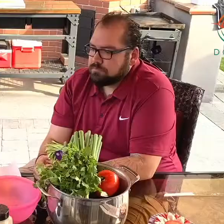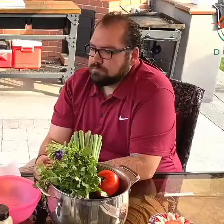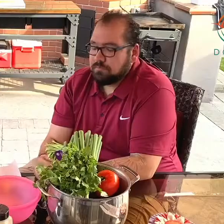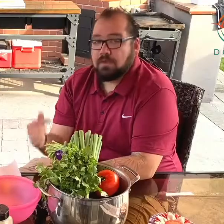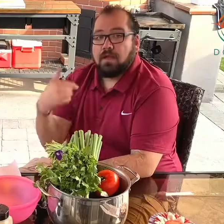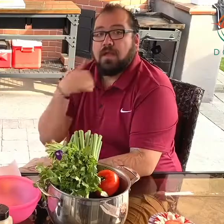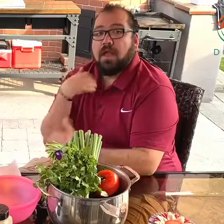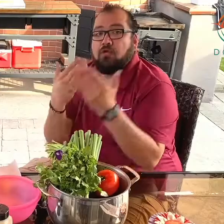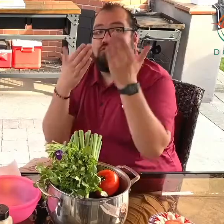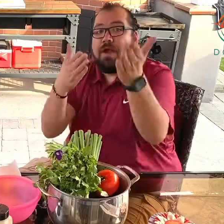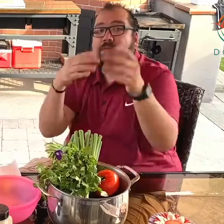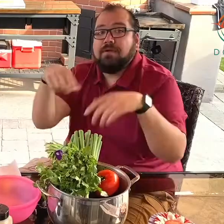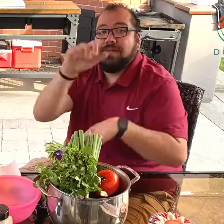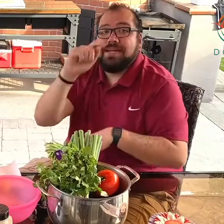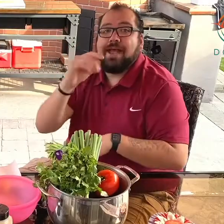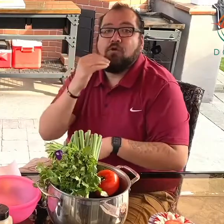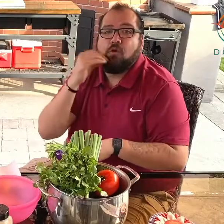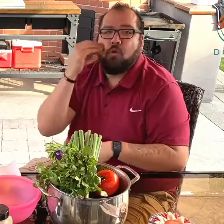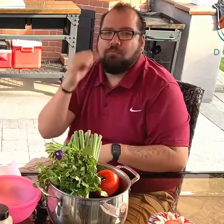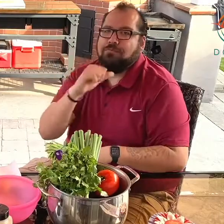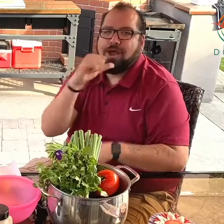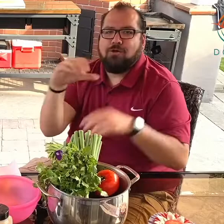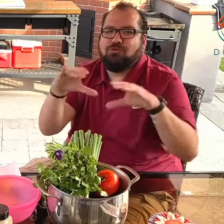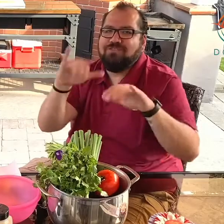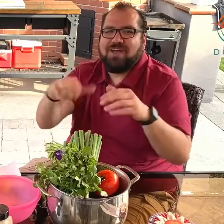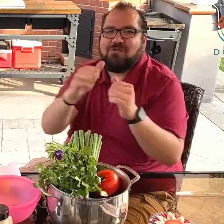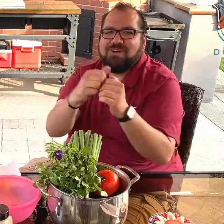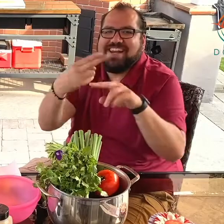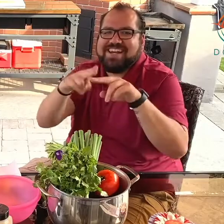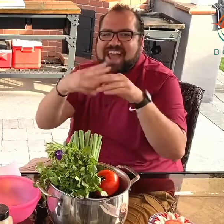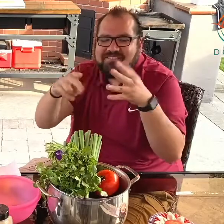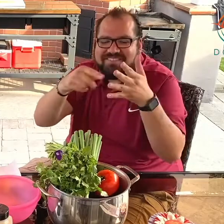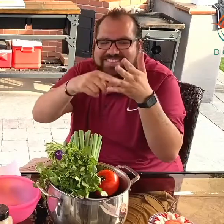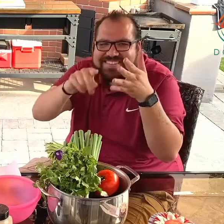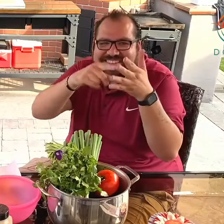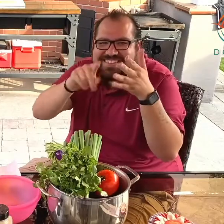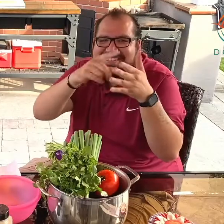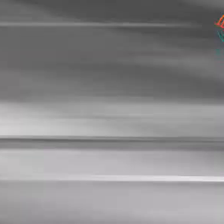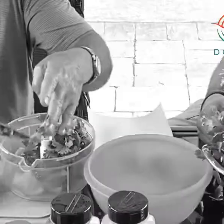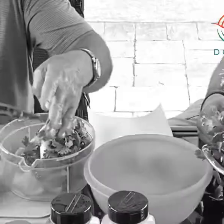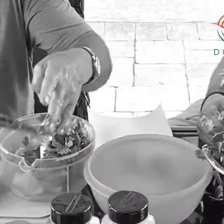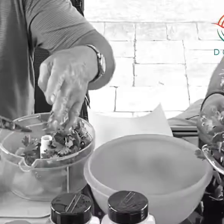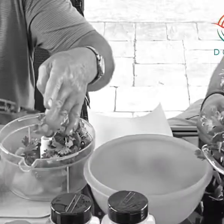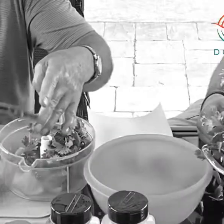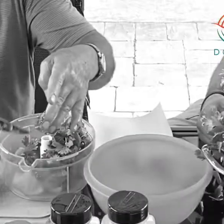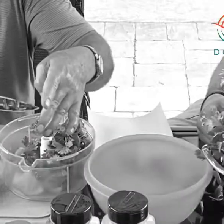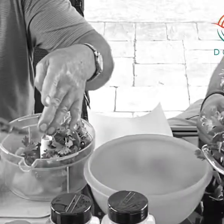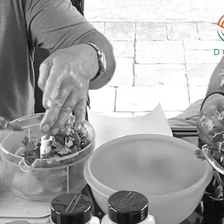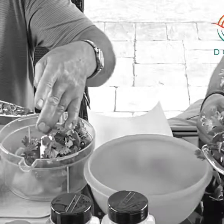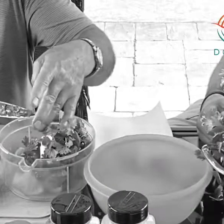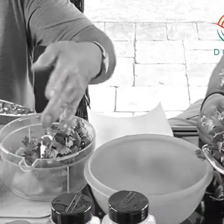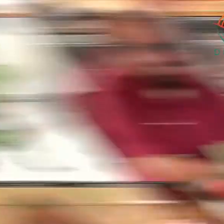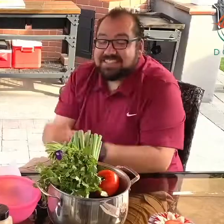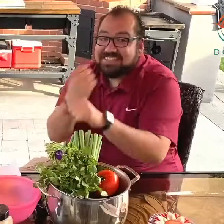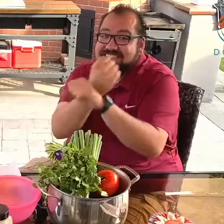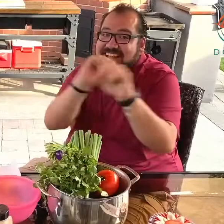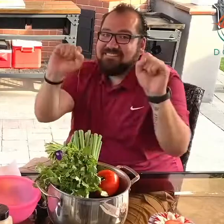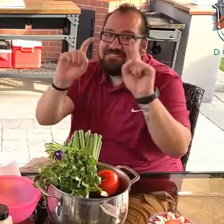So I recommend at home, you don't do this with a knife. Cleaning off your fingers, okay? Safety